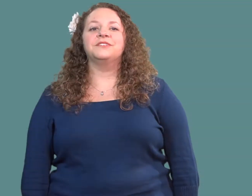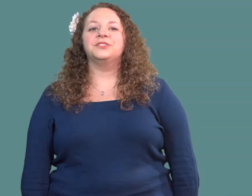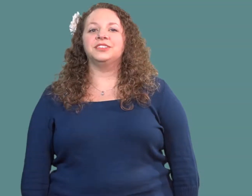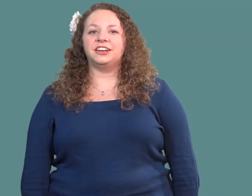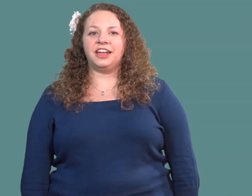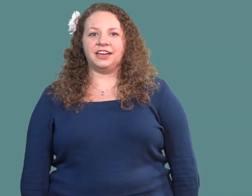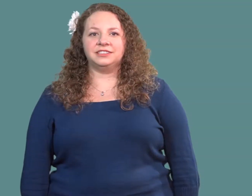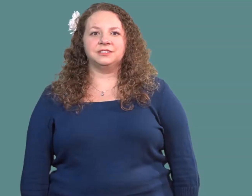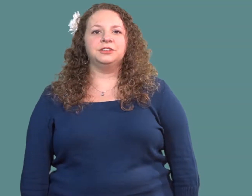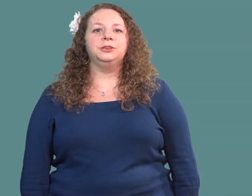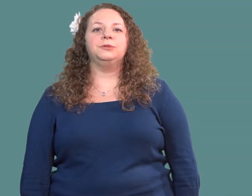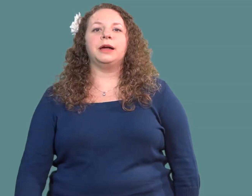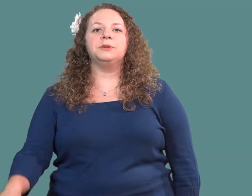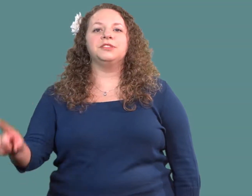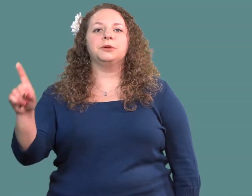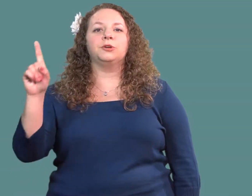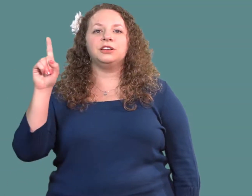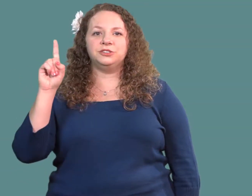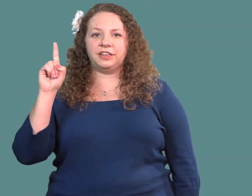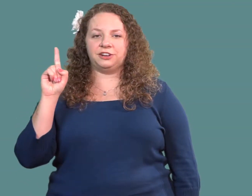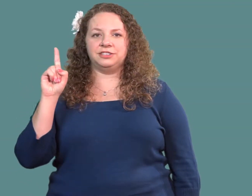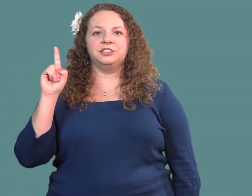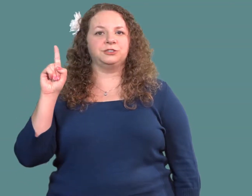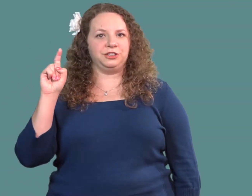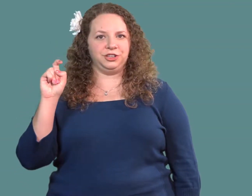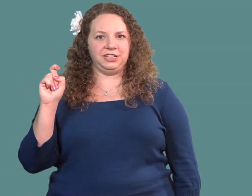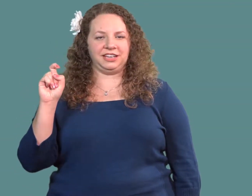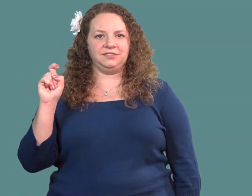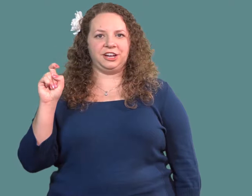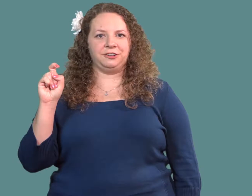For the letter X, you will wrap your thumb across your fingers and scrunch your index finger.